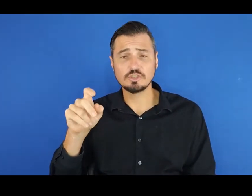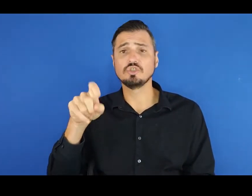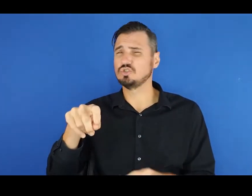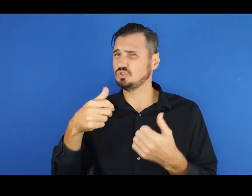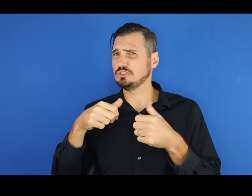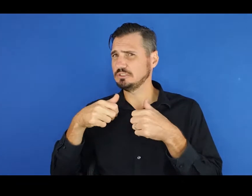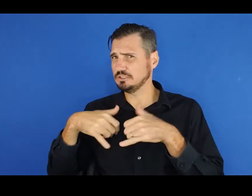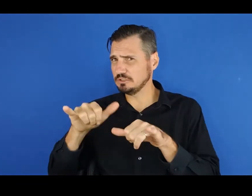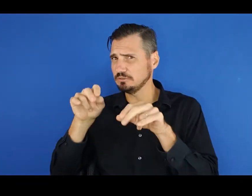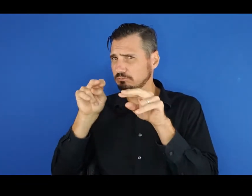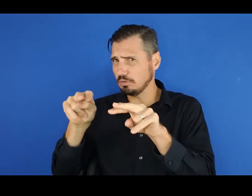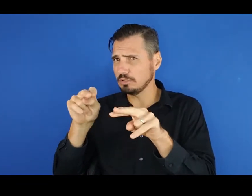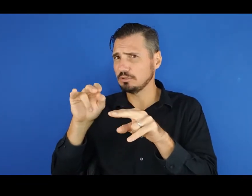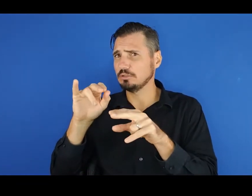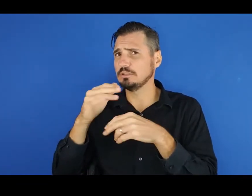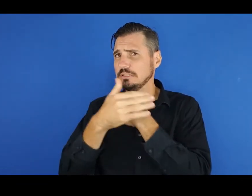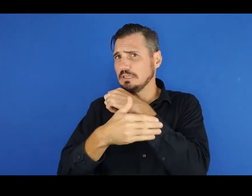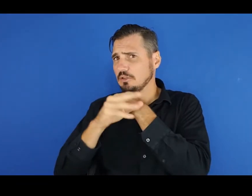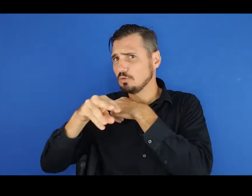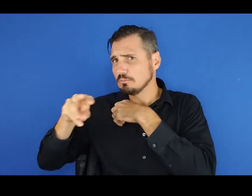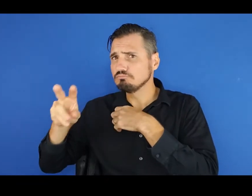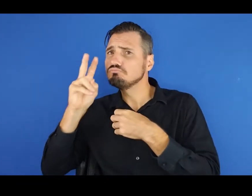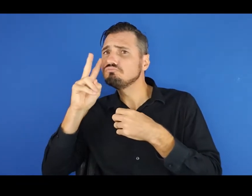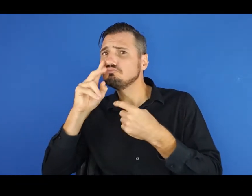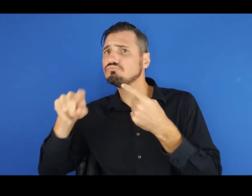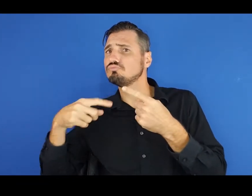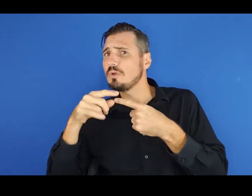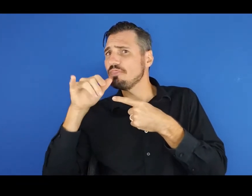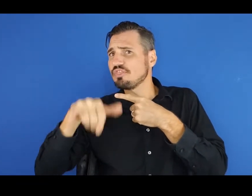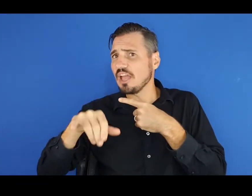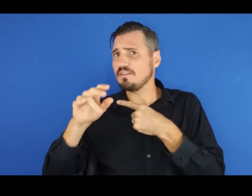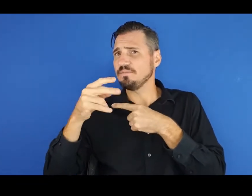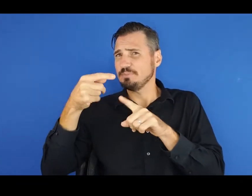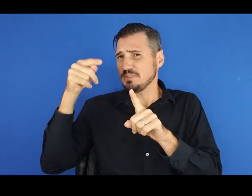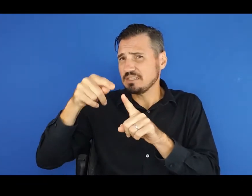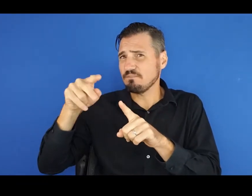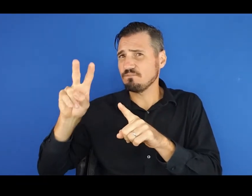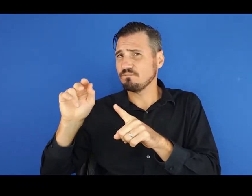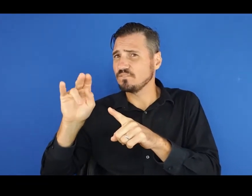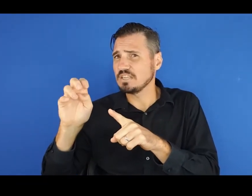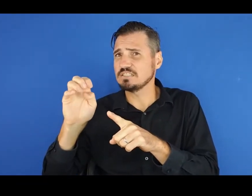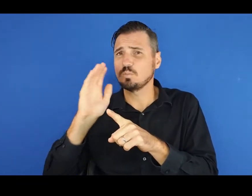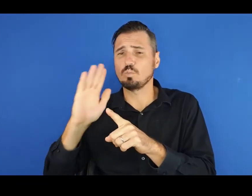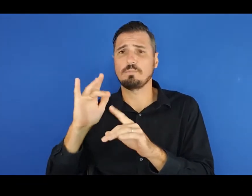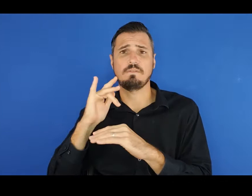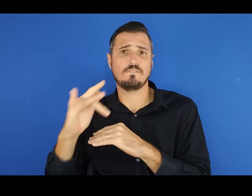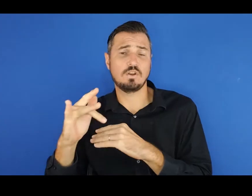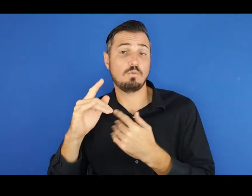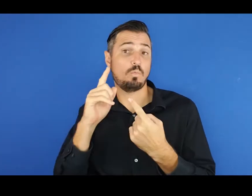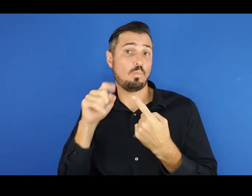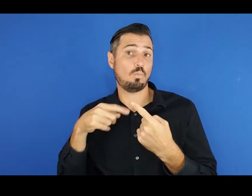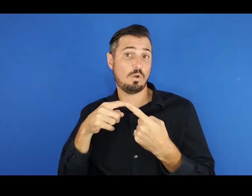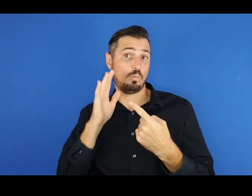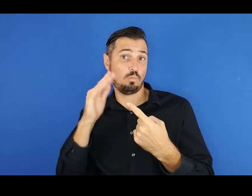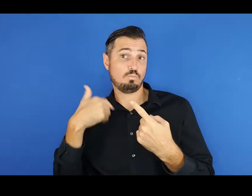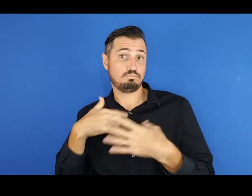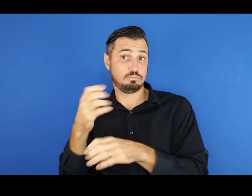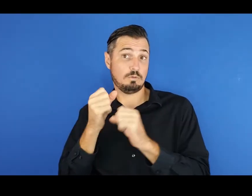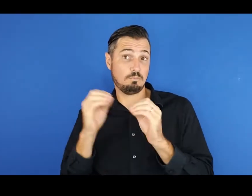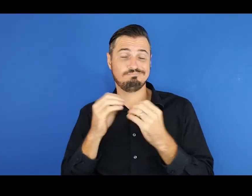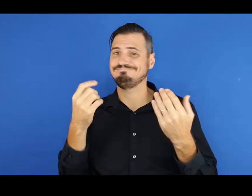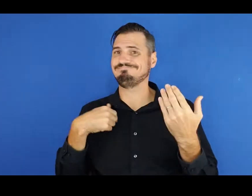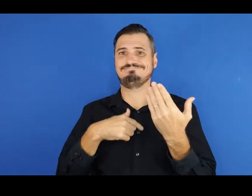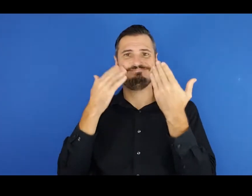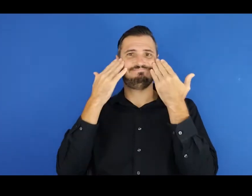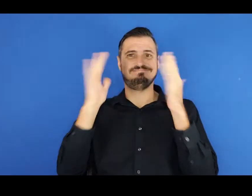for information about future availability of this vaccine. We do not yet know when there will be more vaccine supply, but we